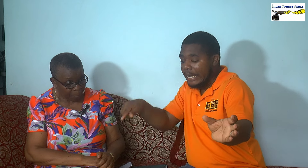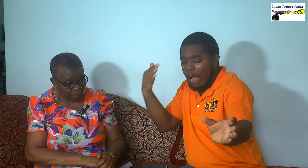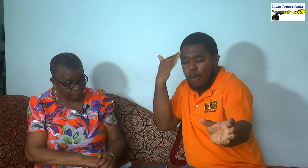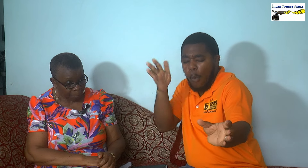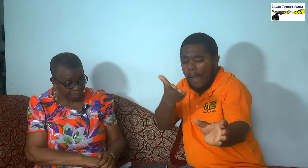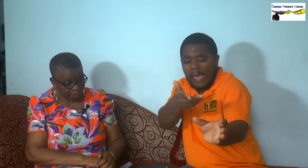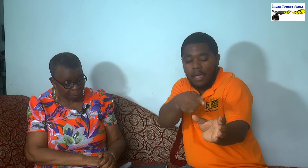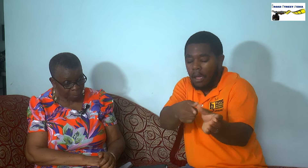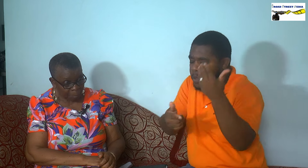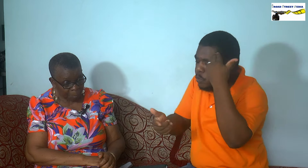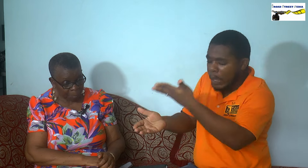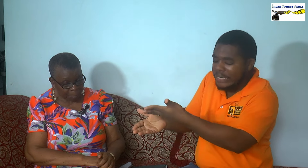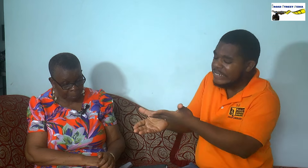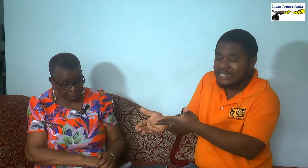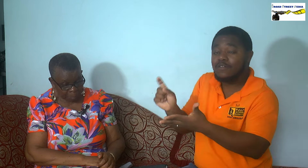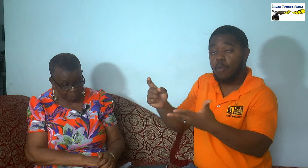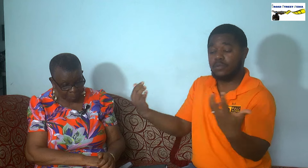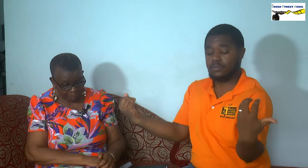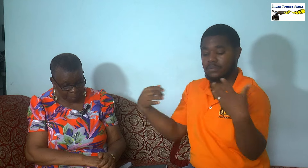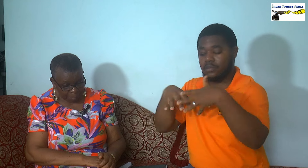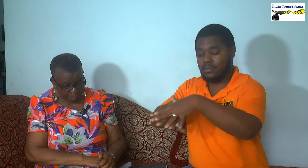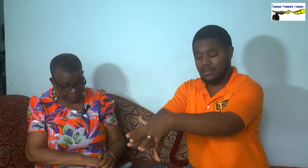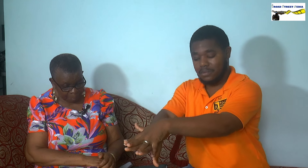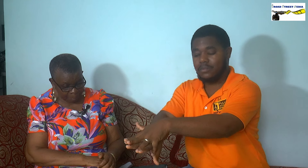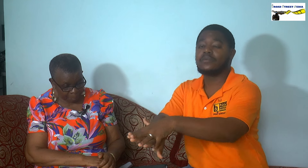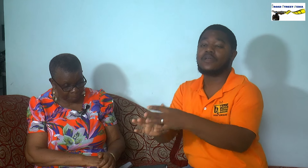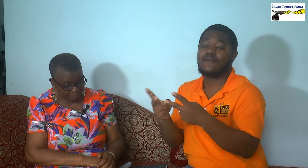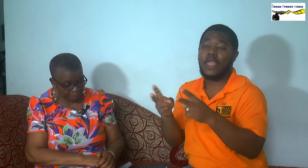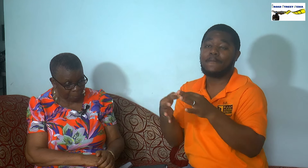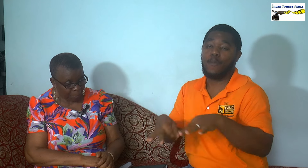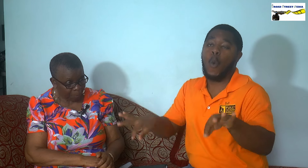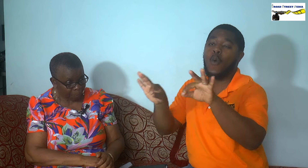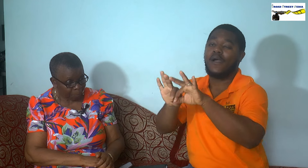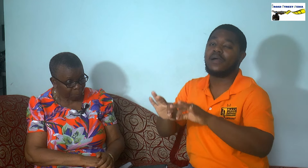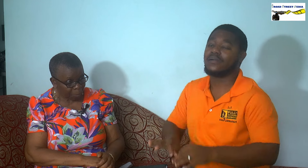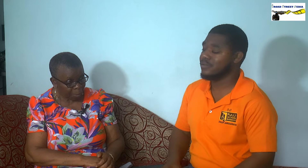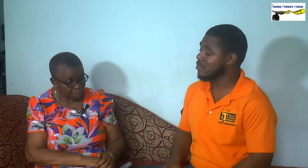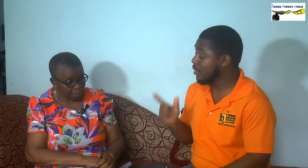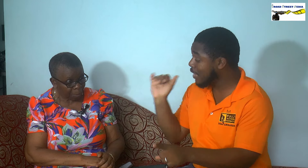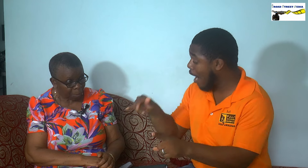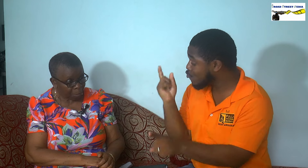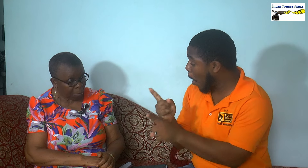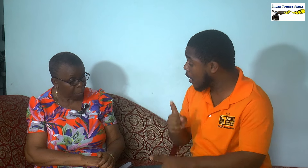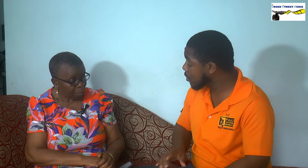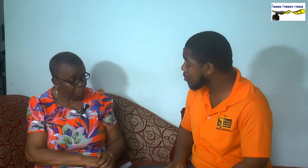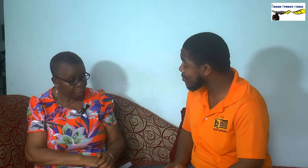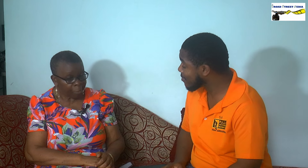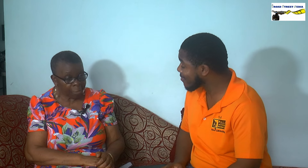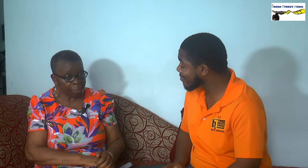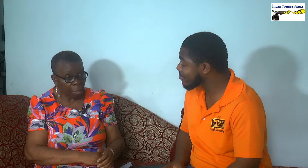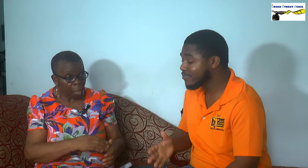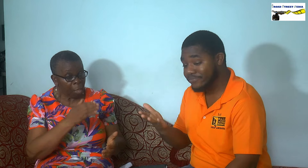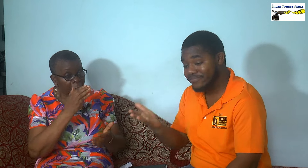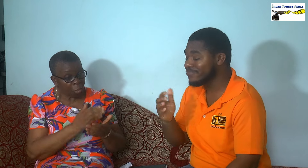for separation. And them not knowing one another. That merge is really important.